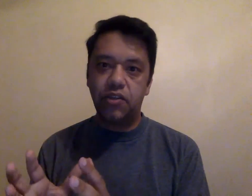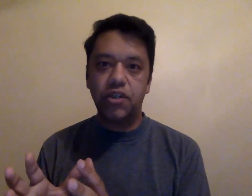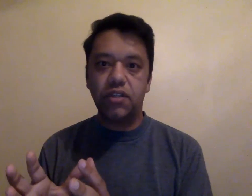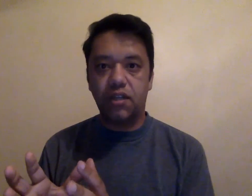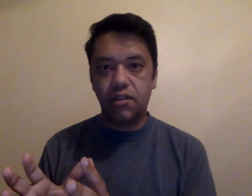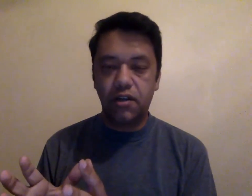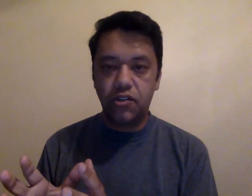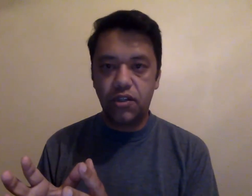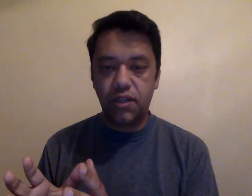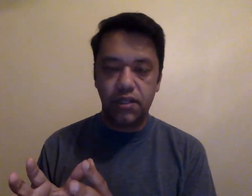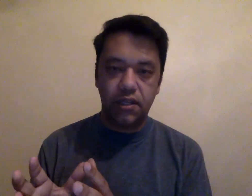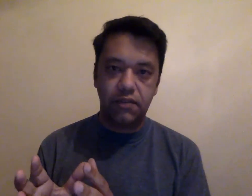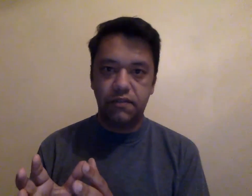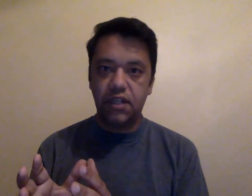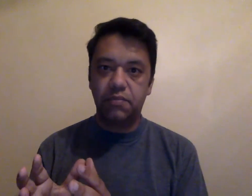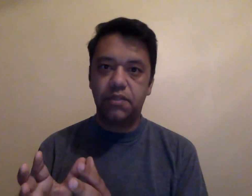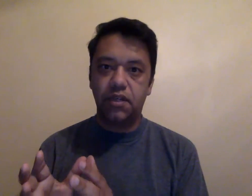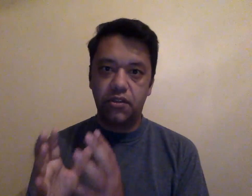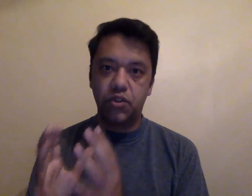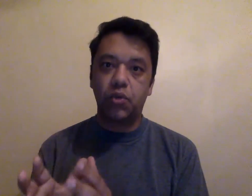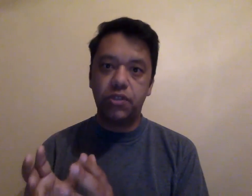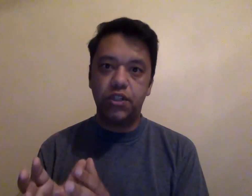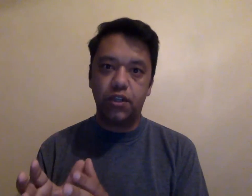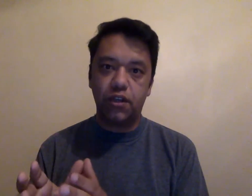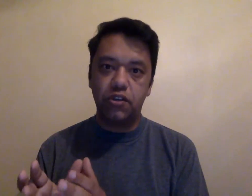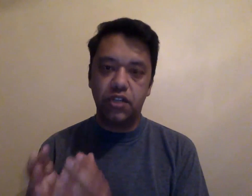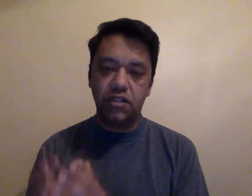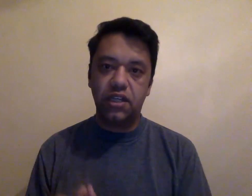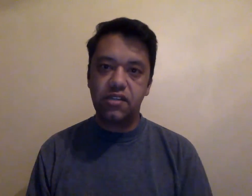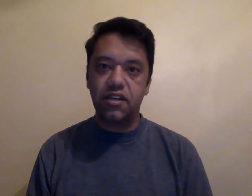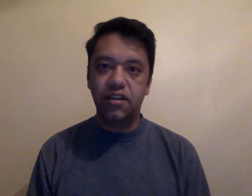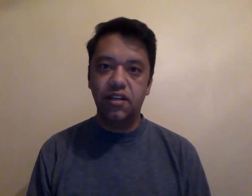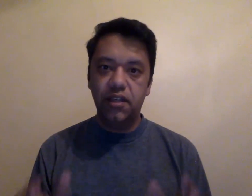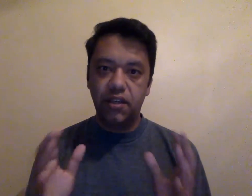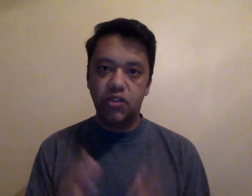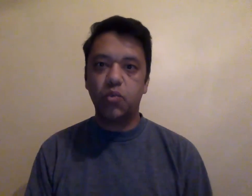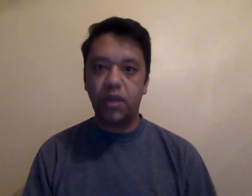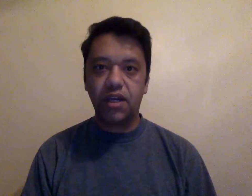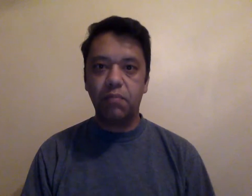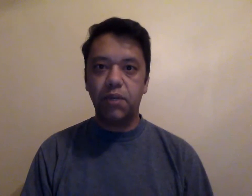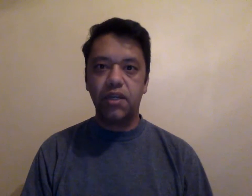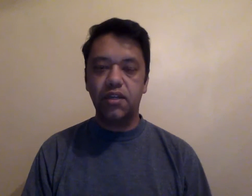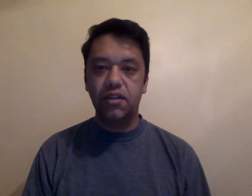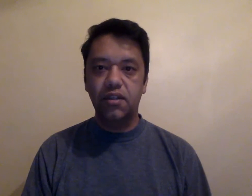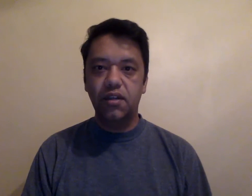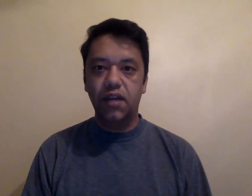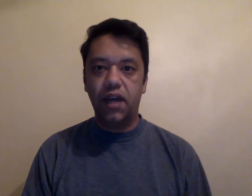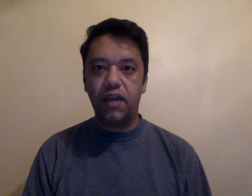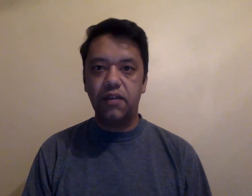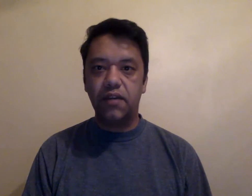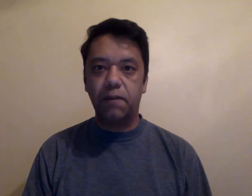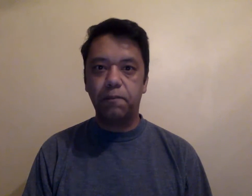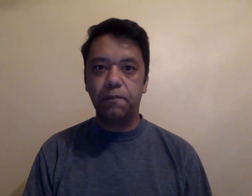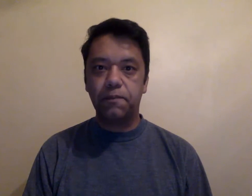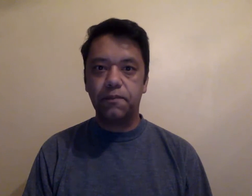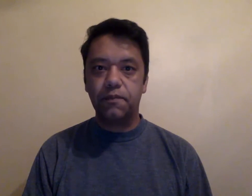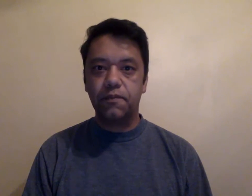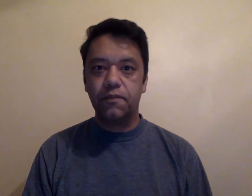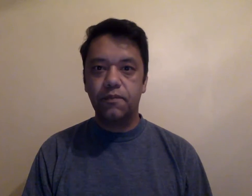battery technology that they've developed, the storage technology in Tesla into one company. And